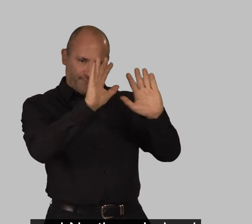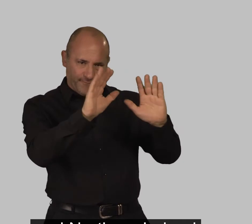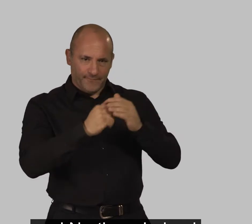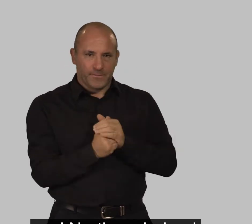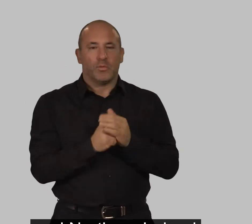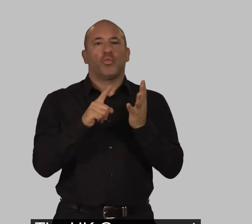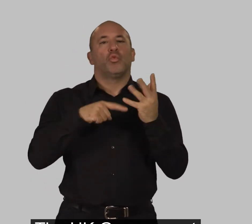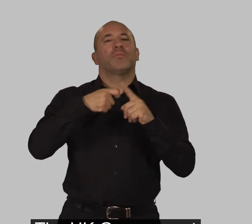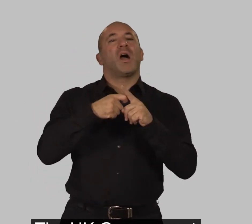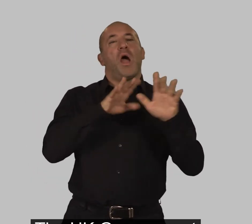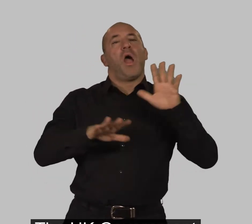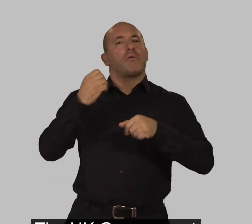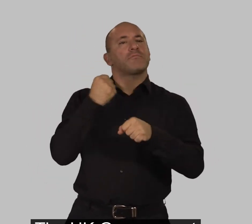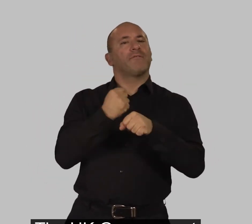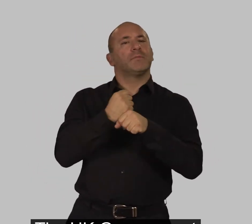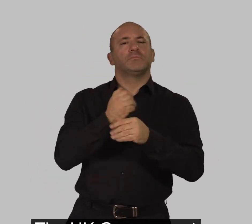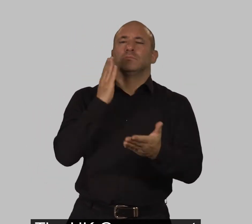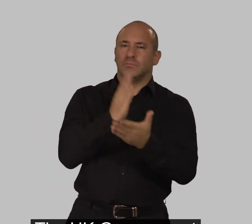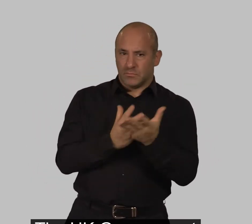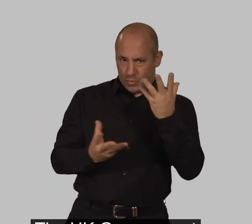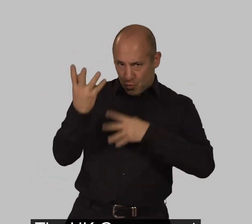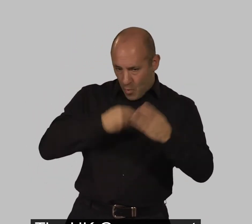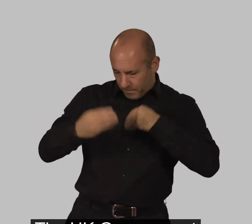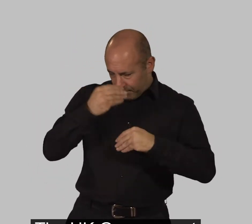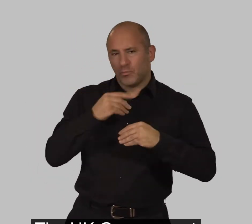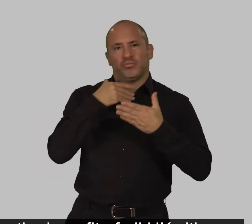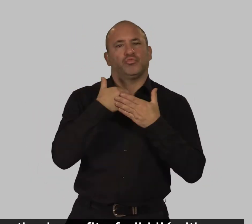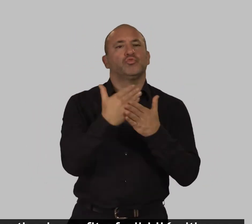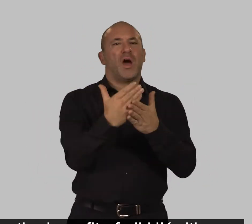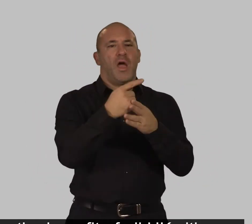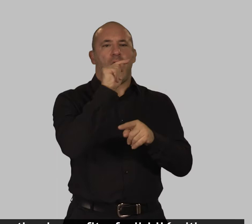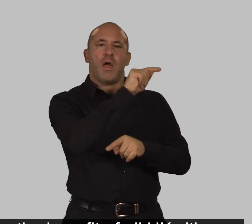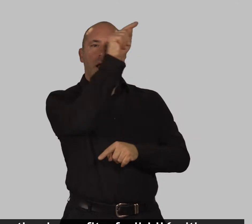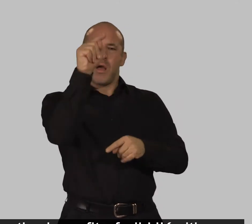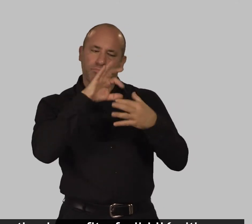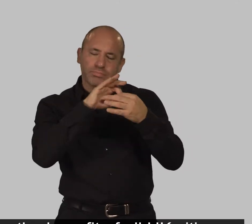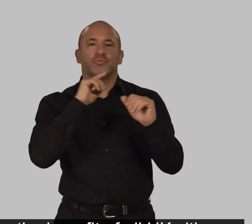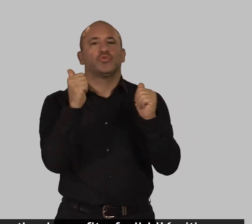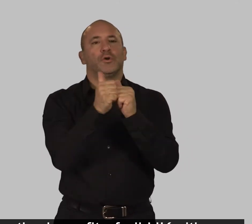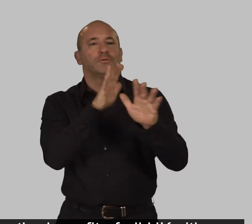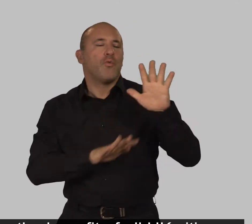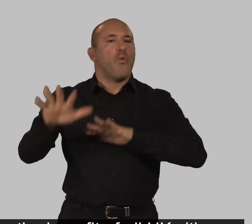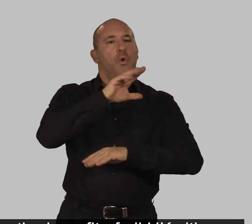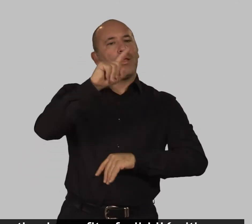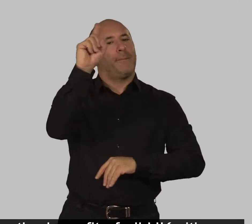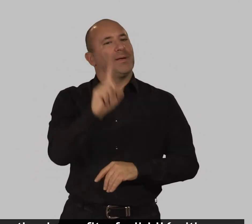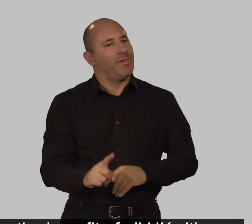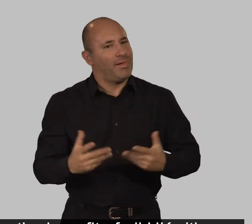Ireland to make decisions on. The UK government will share learning with them for the benefit of